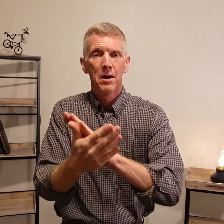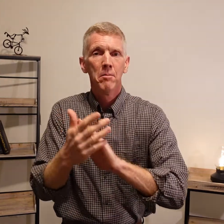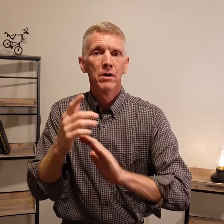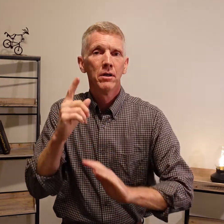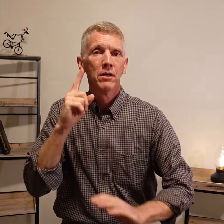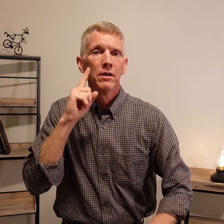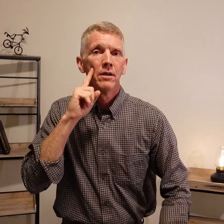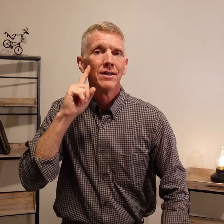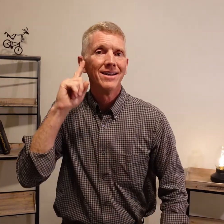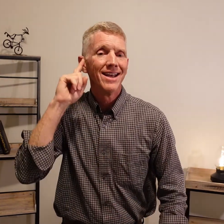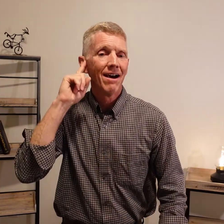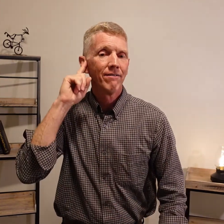Become deaf.